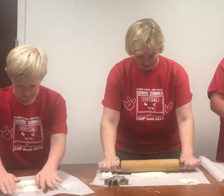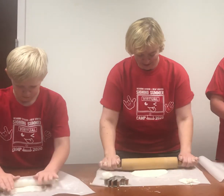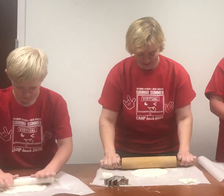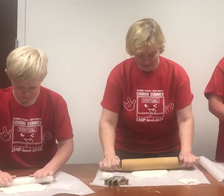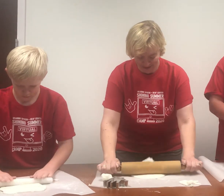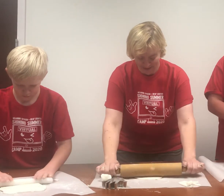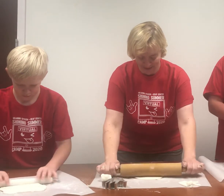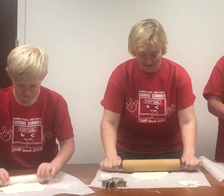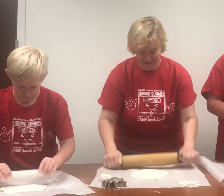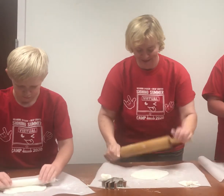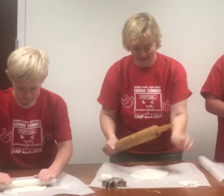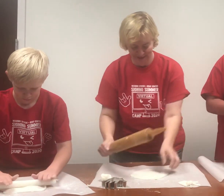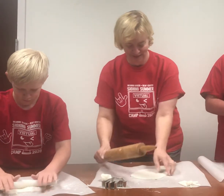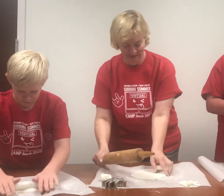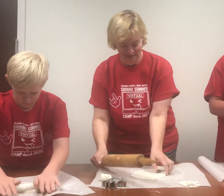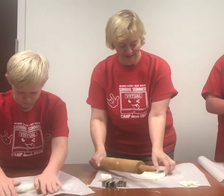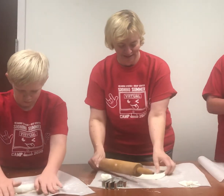Make sure that you're having fun.